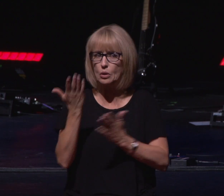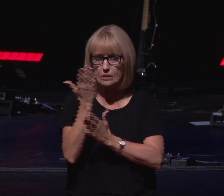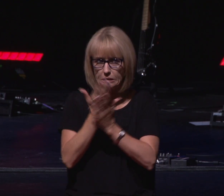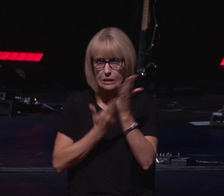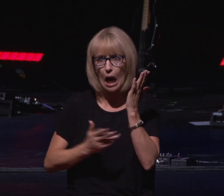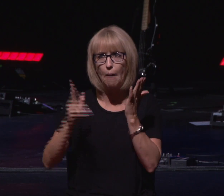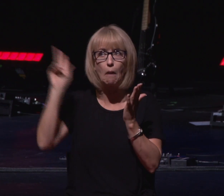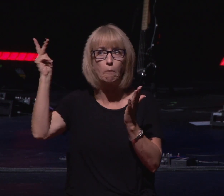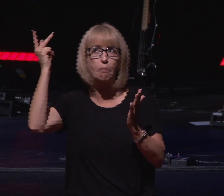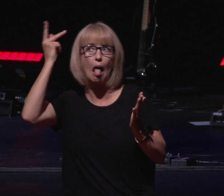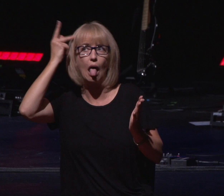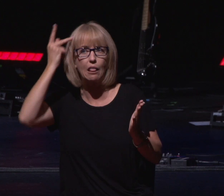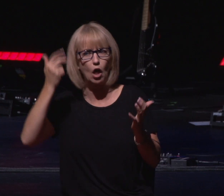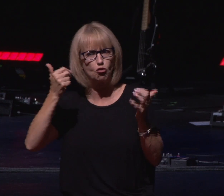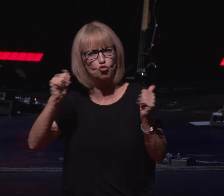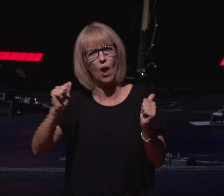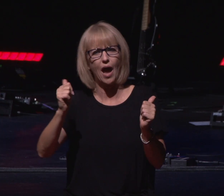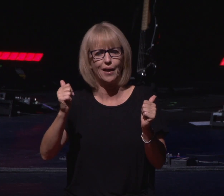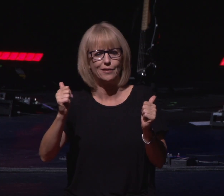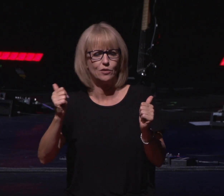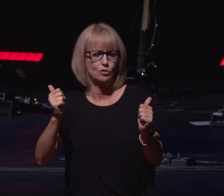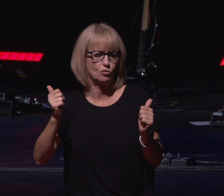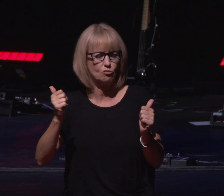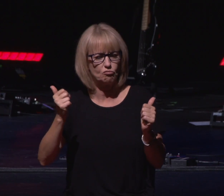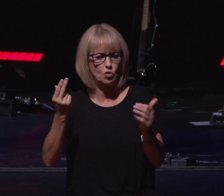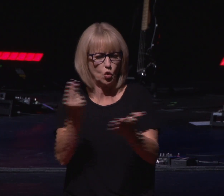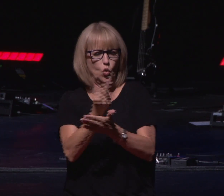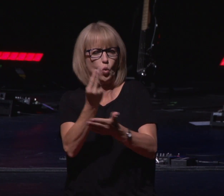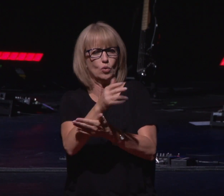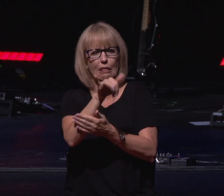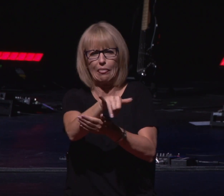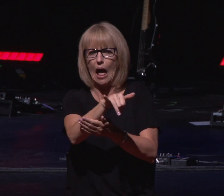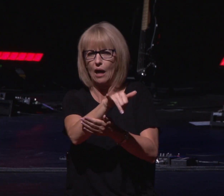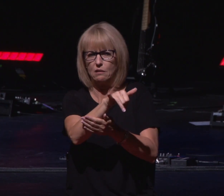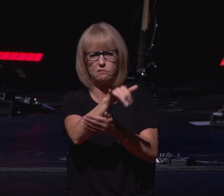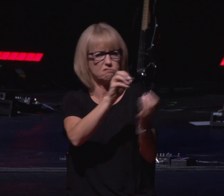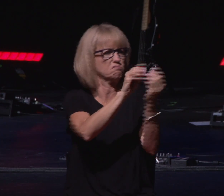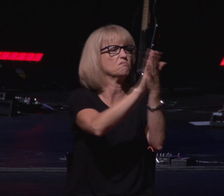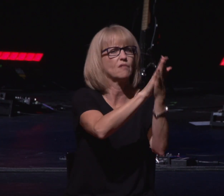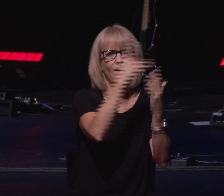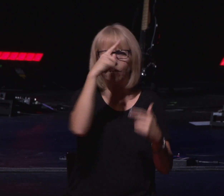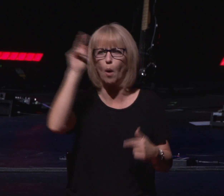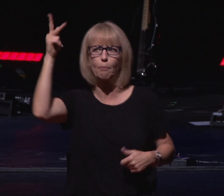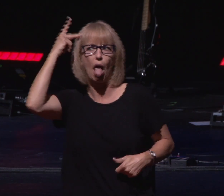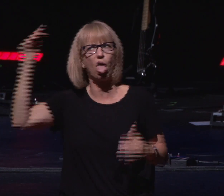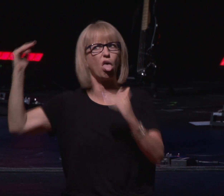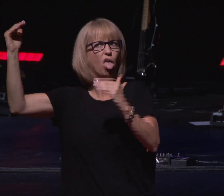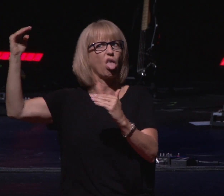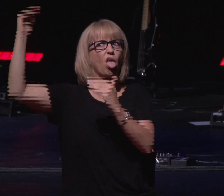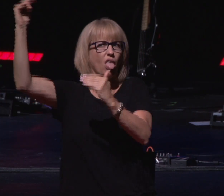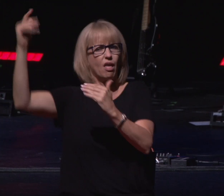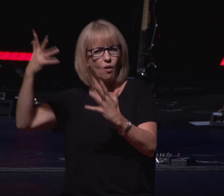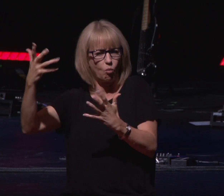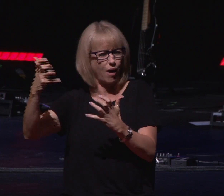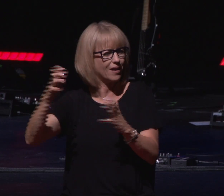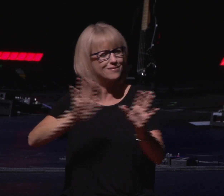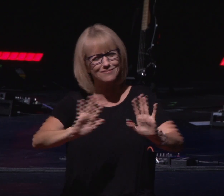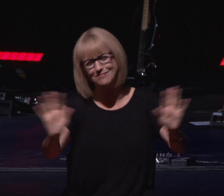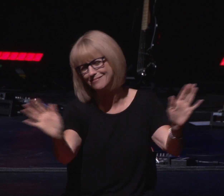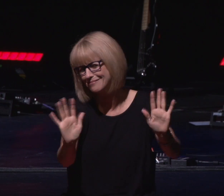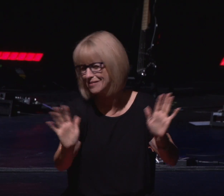get ahead and get gains, and that's hard as going to be there. But today we want to look at it not as a political issue, not as a hot button topic on